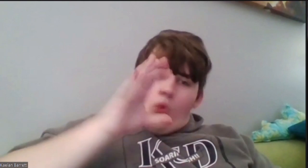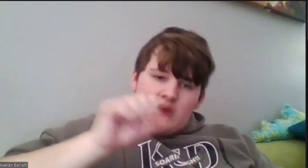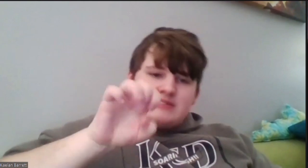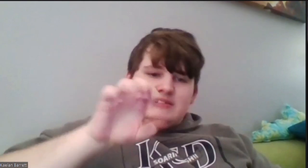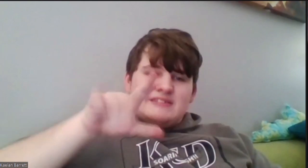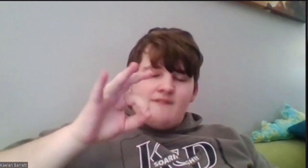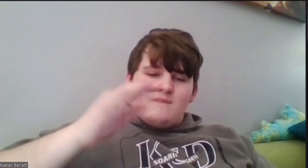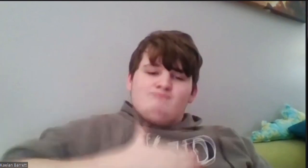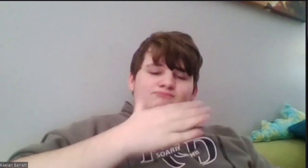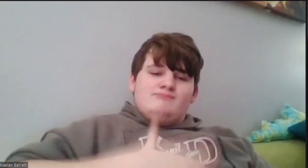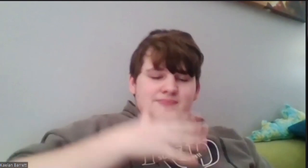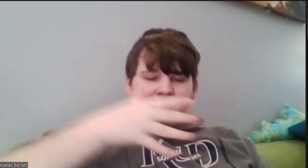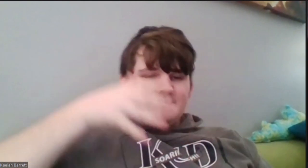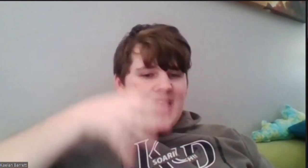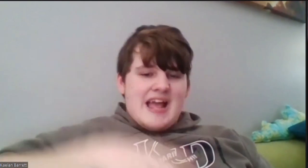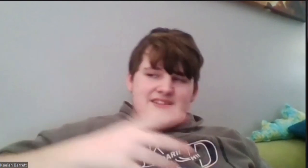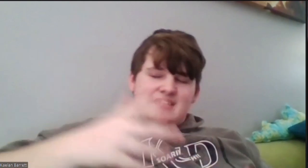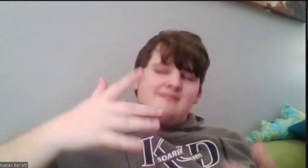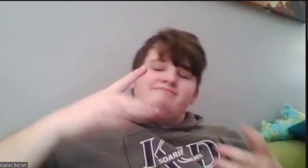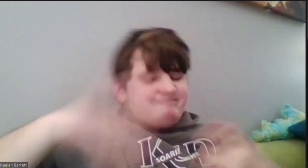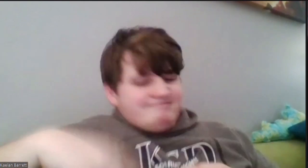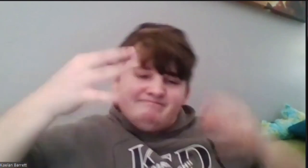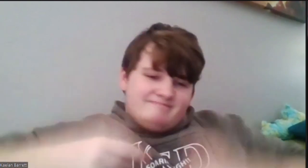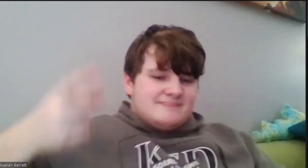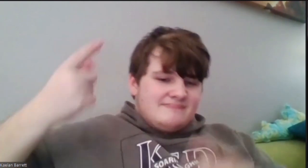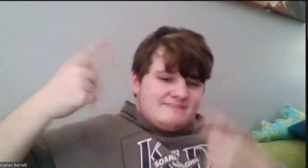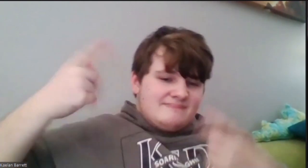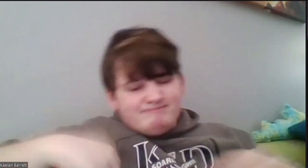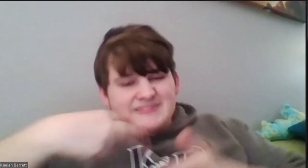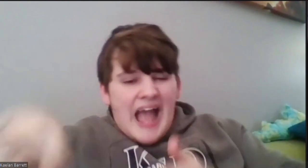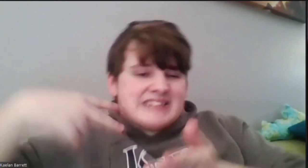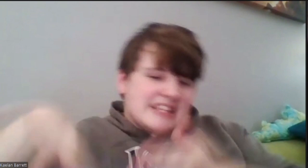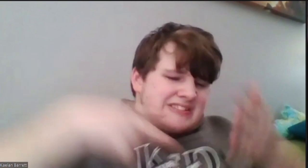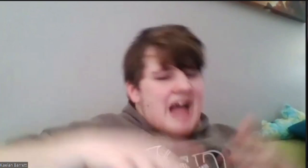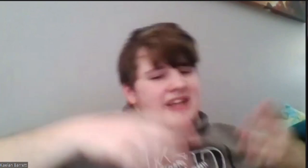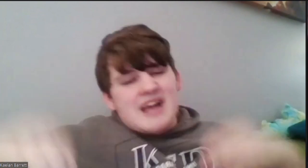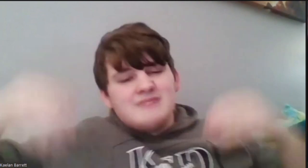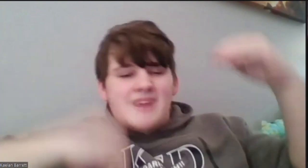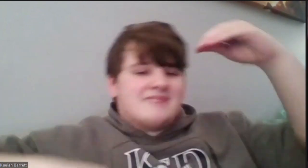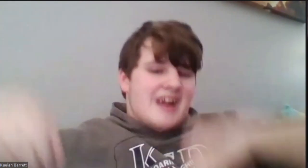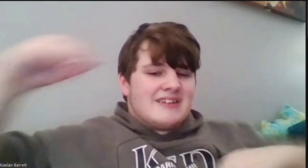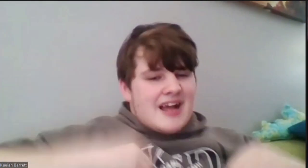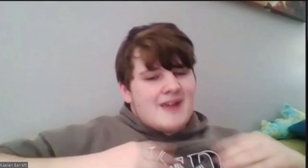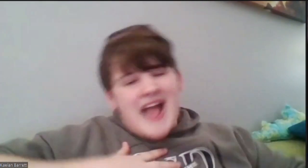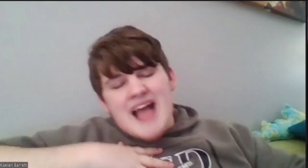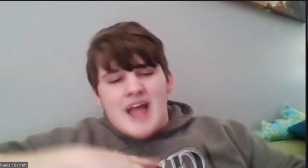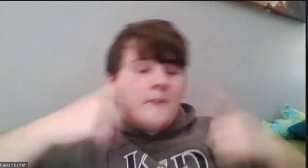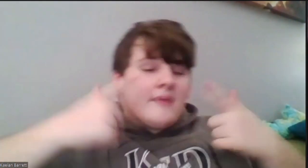our old Scrooge back. I'm happy for his old self to be here again. And they sing and dance and carry